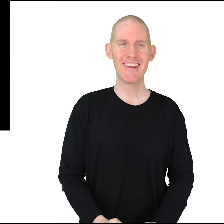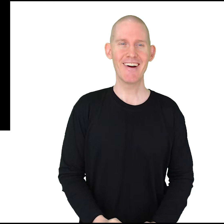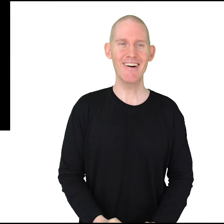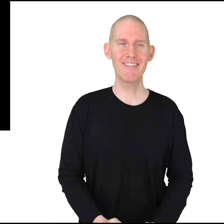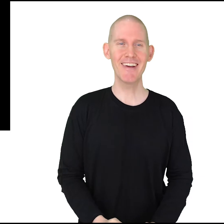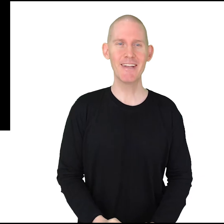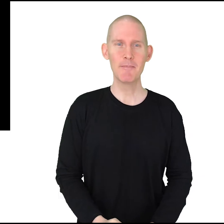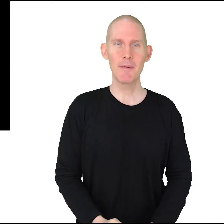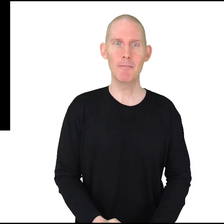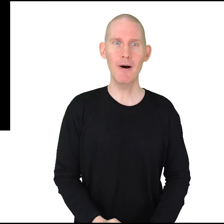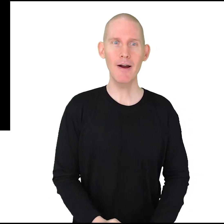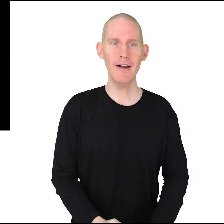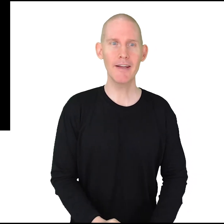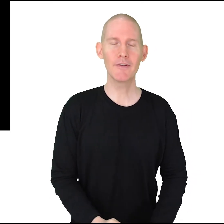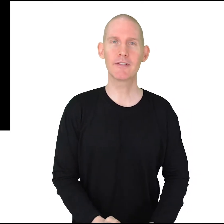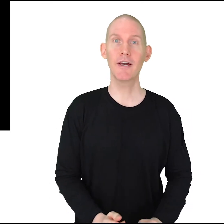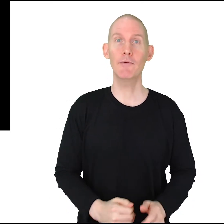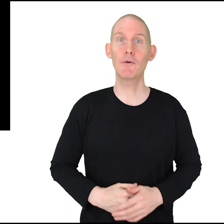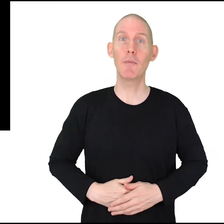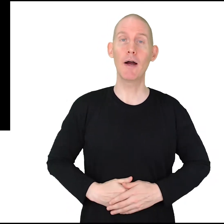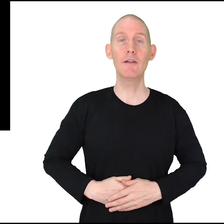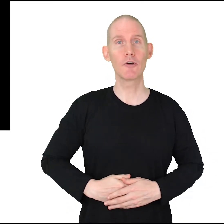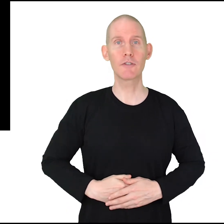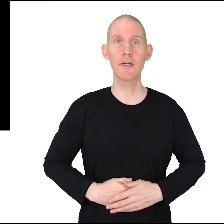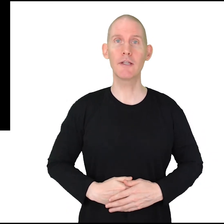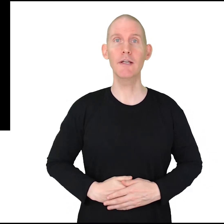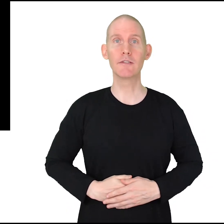All right, the sign for my looks like this.